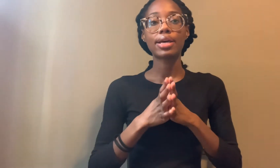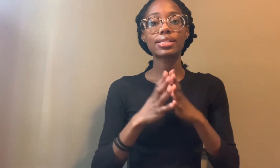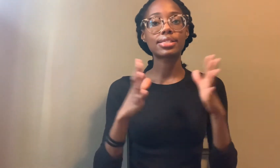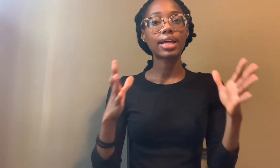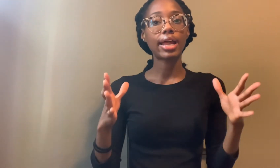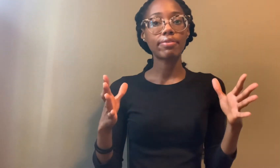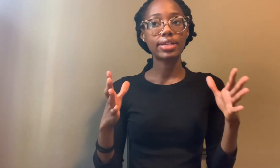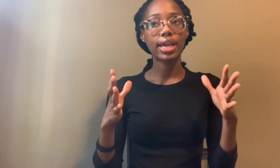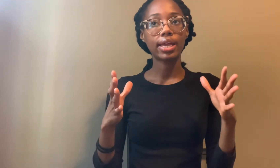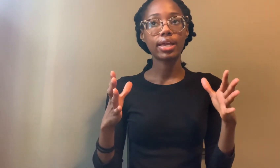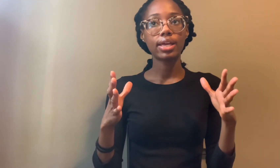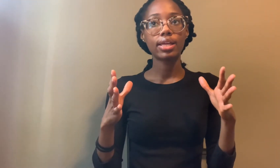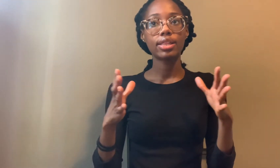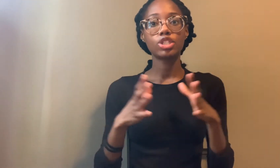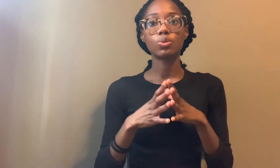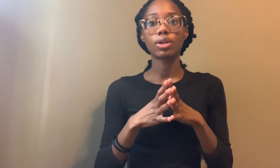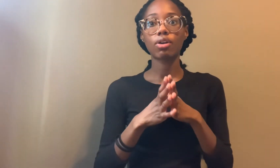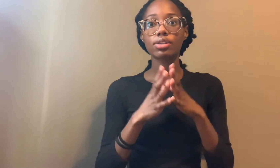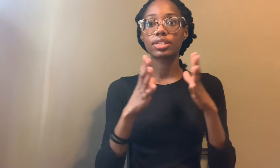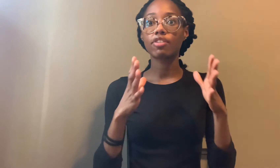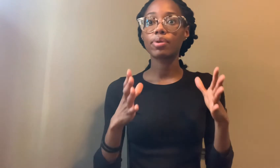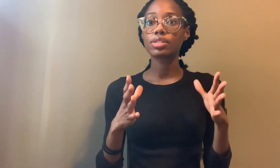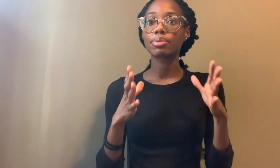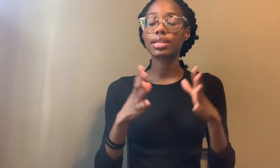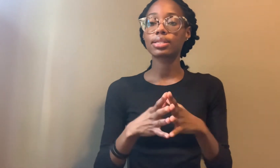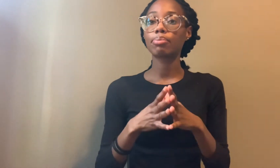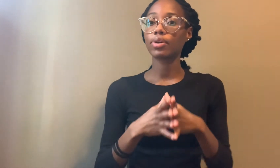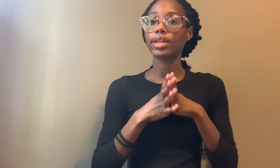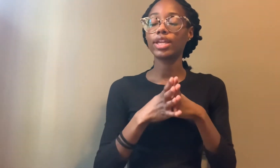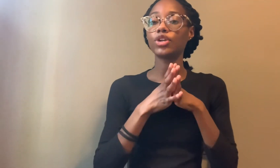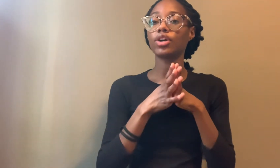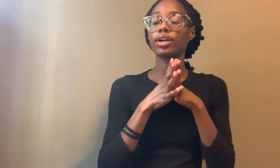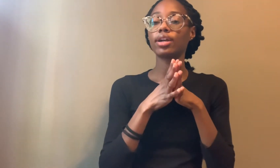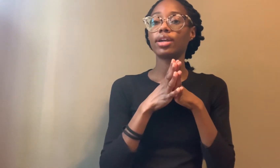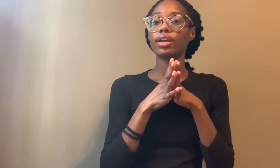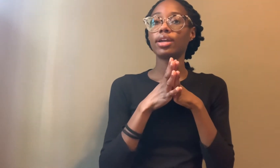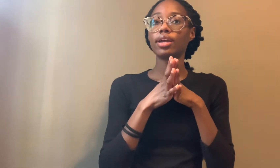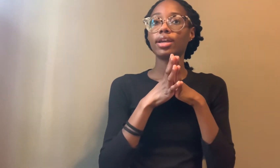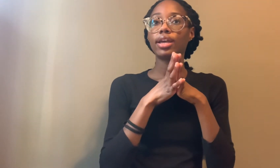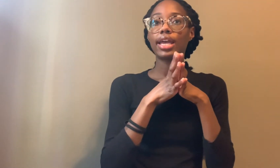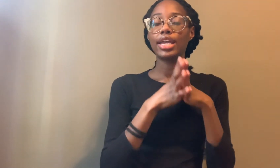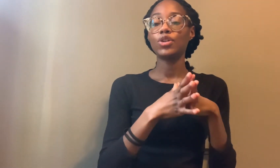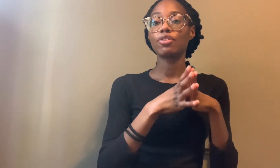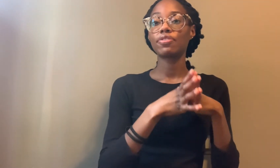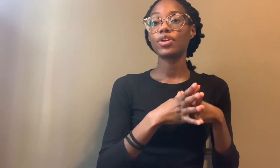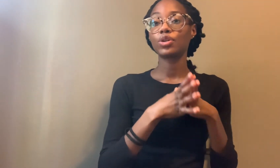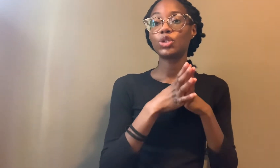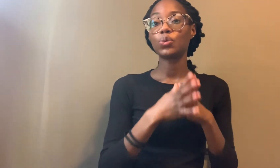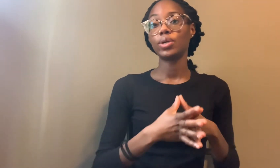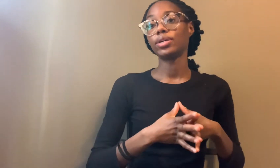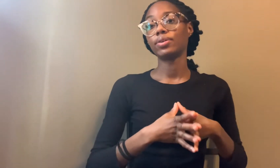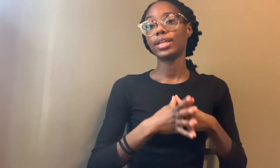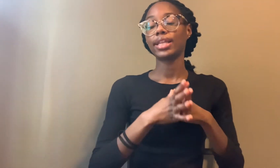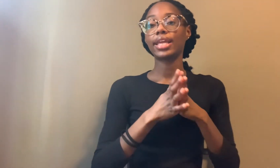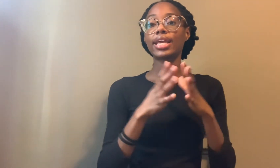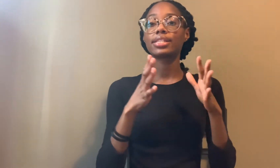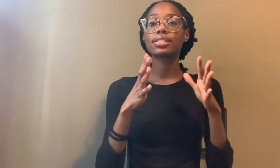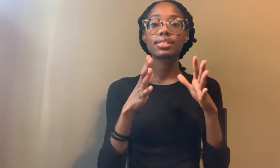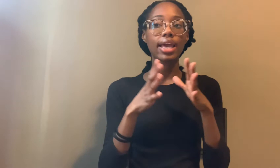it's not every day that you run across a deaf person, but at some point in your field you will. And I think